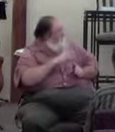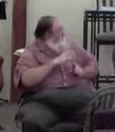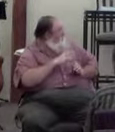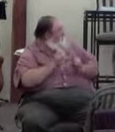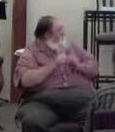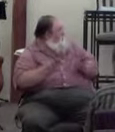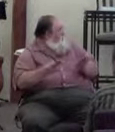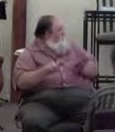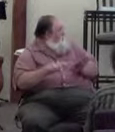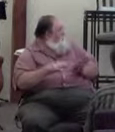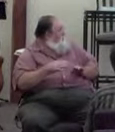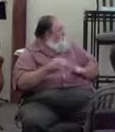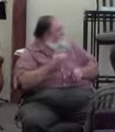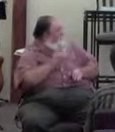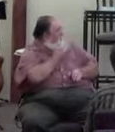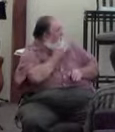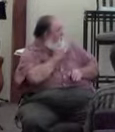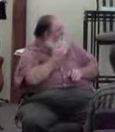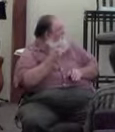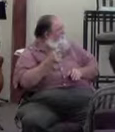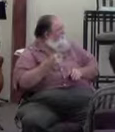the sheep or the goats.